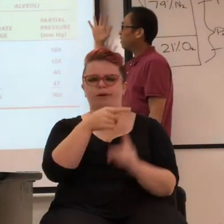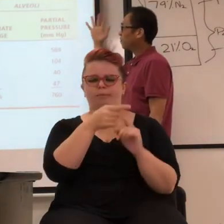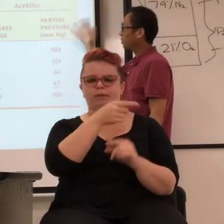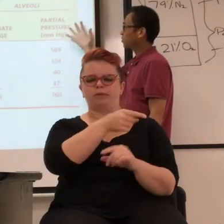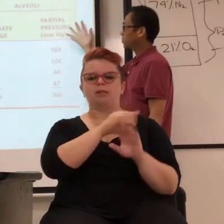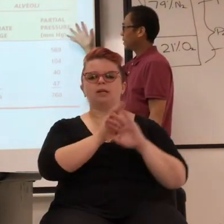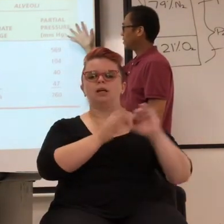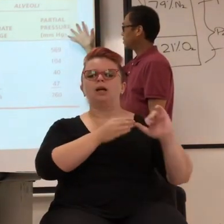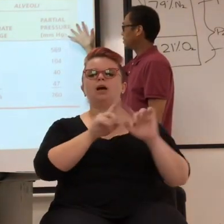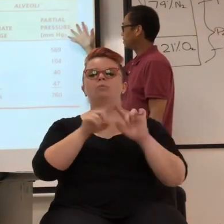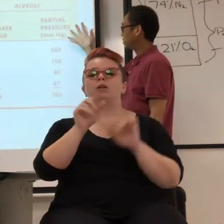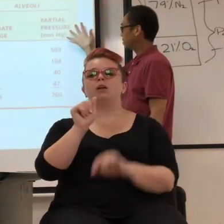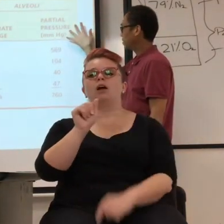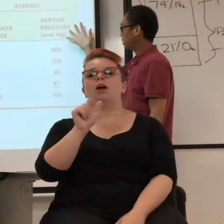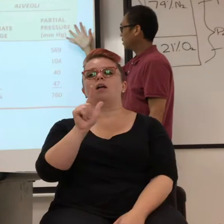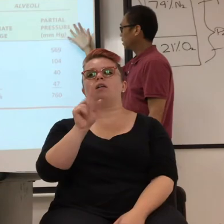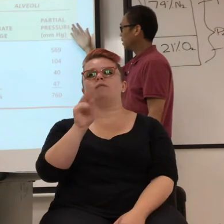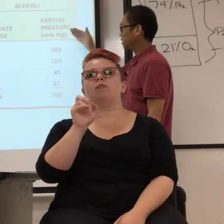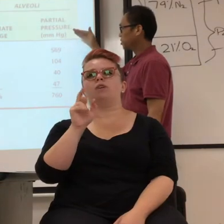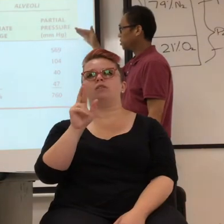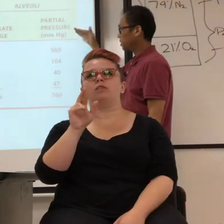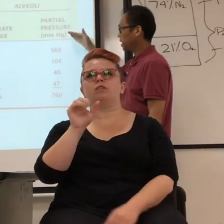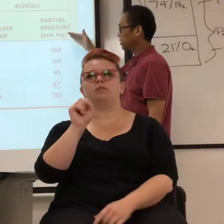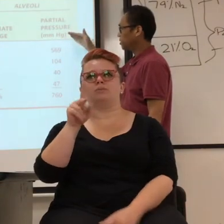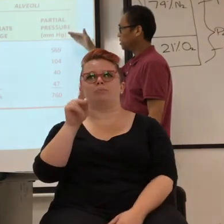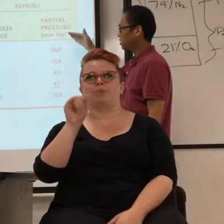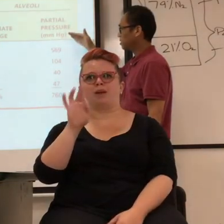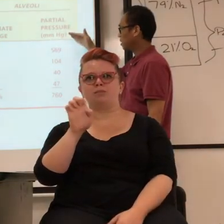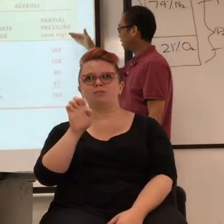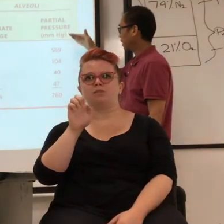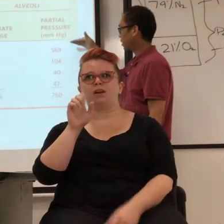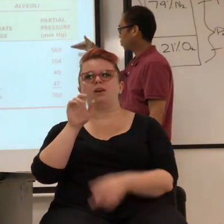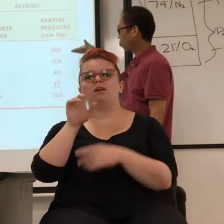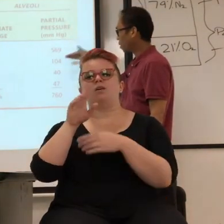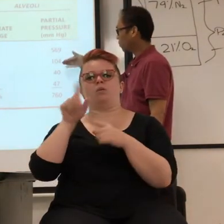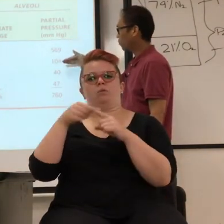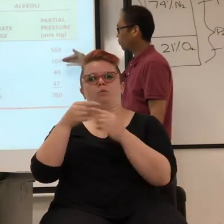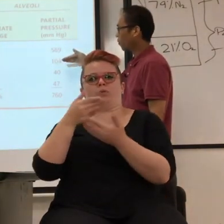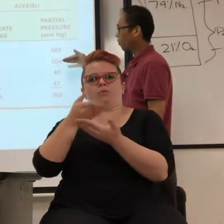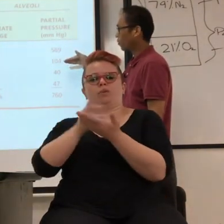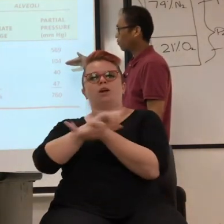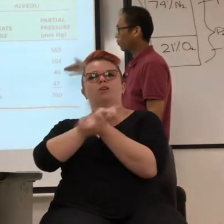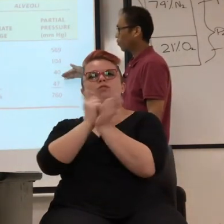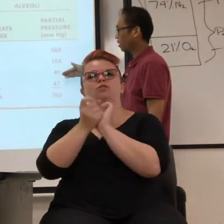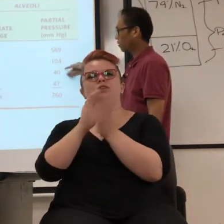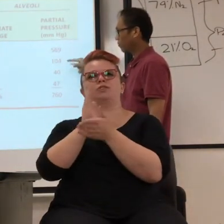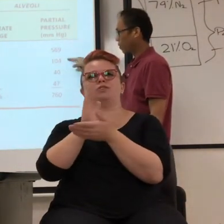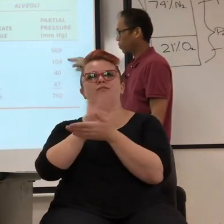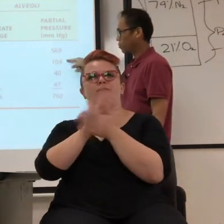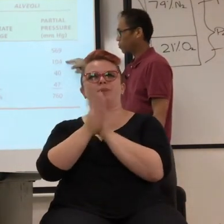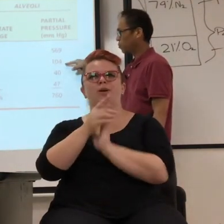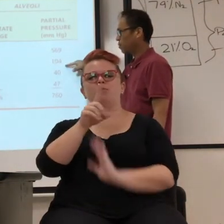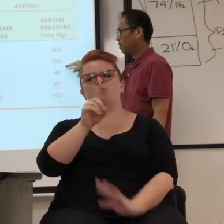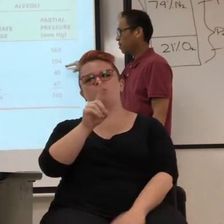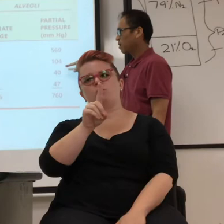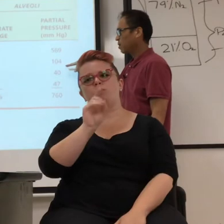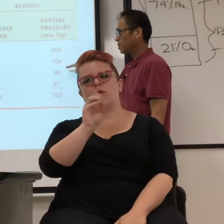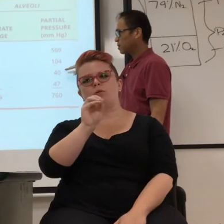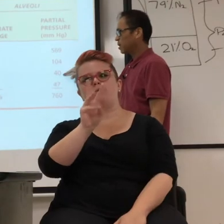But in the alveolar spaces, it changes to like 104.40 for